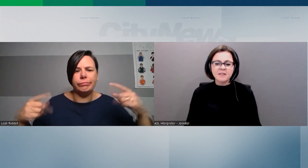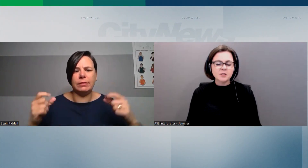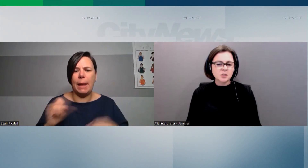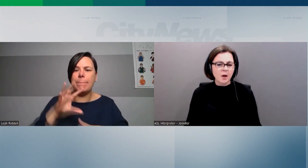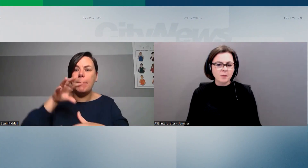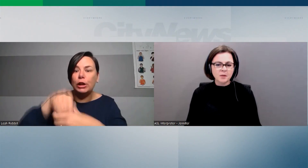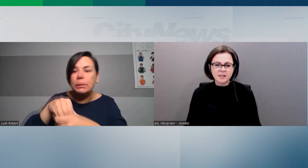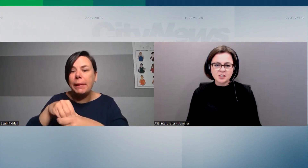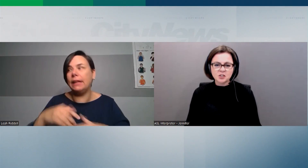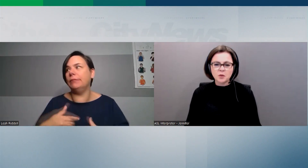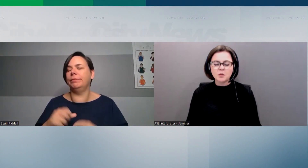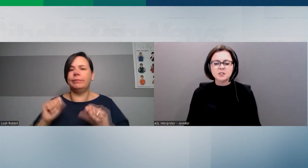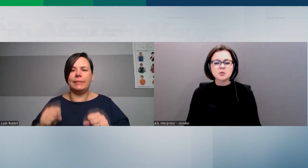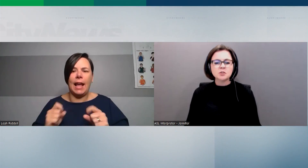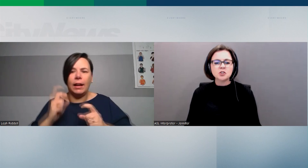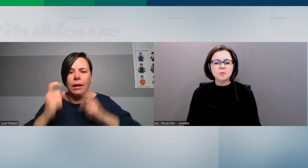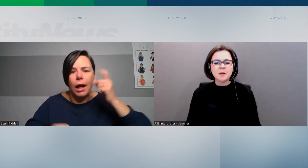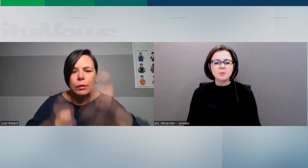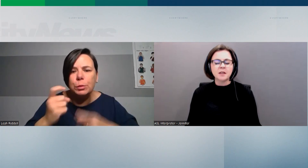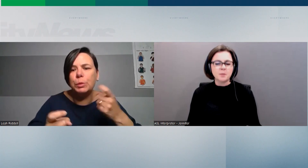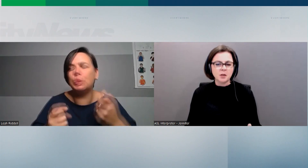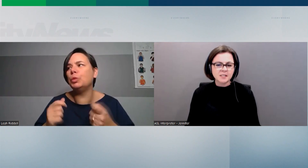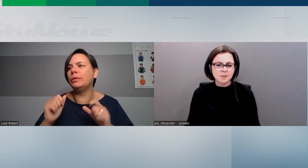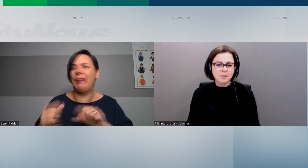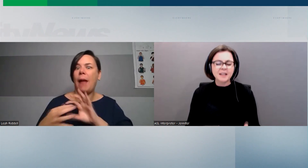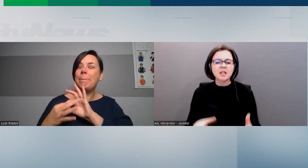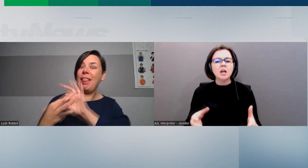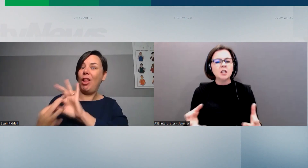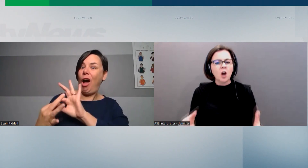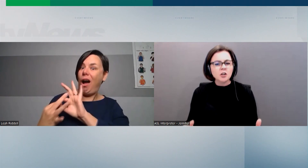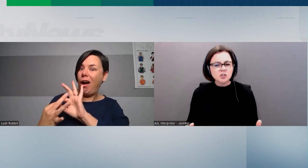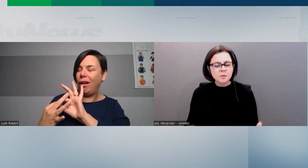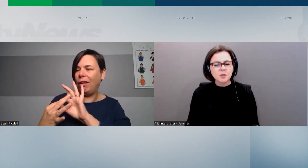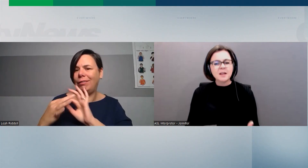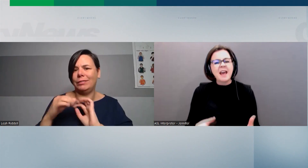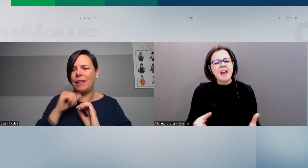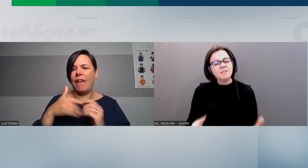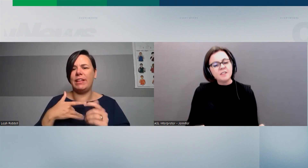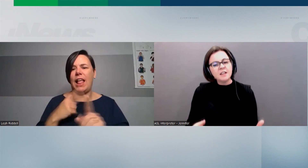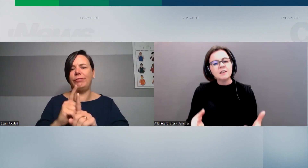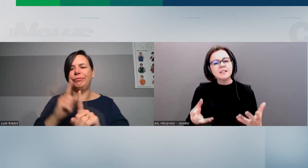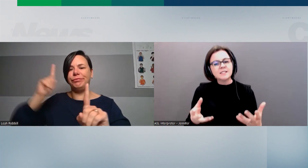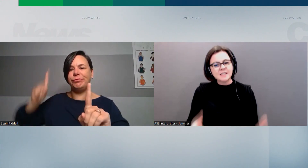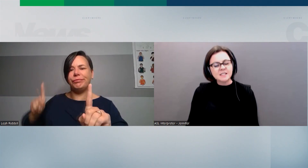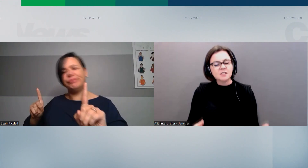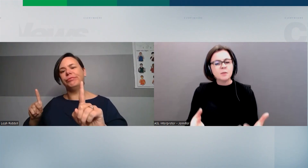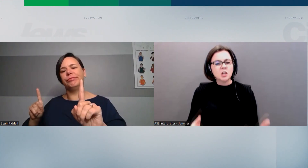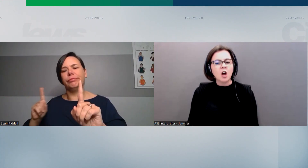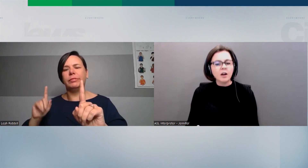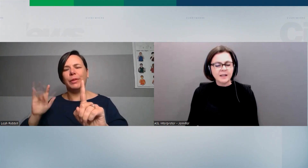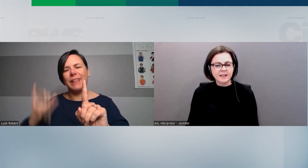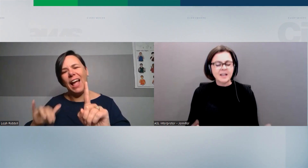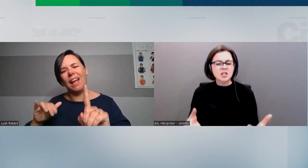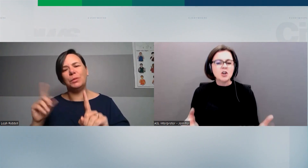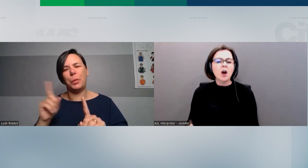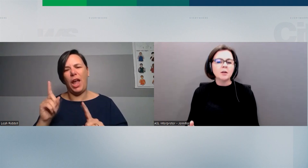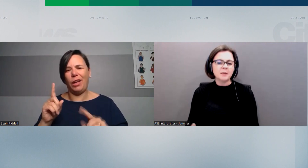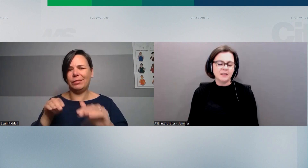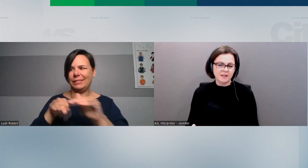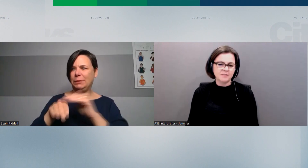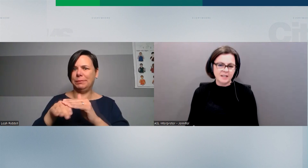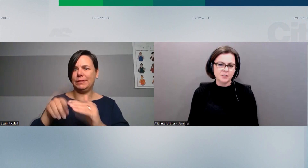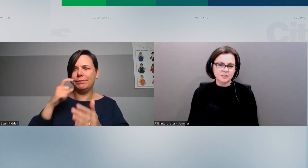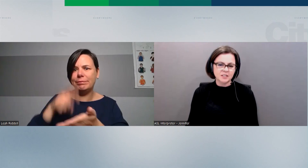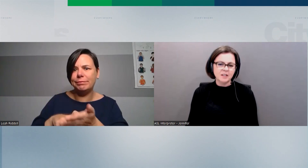a diverse population. We want to ensure people can participate, contribute, and feel a sense of belonging and not